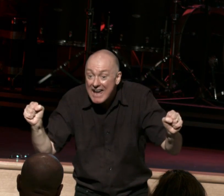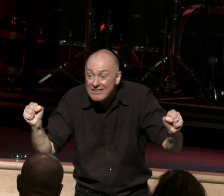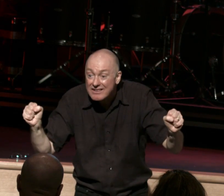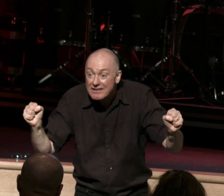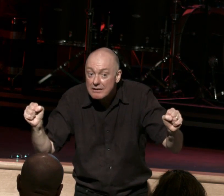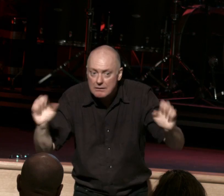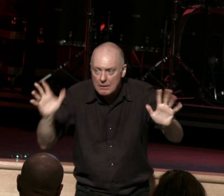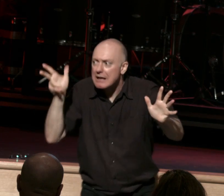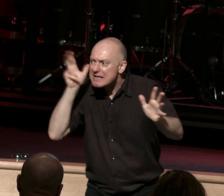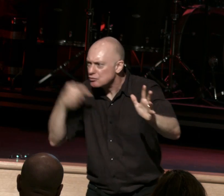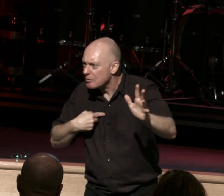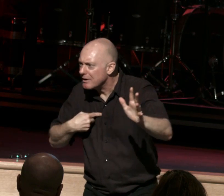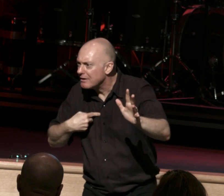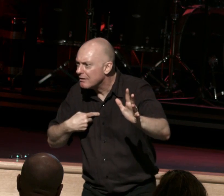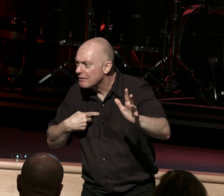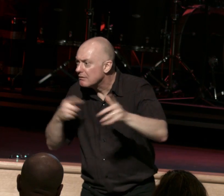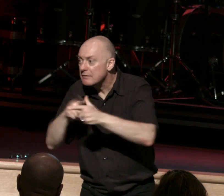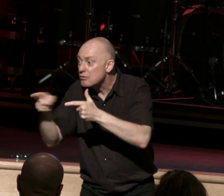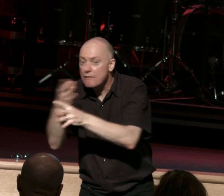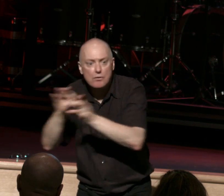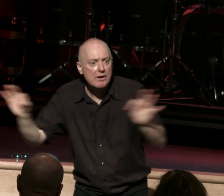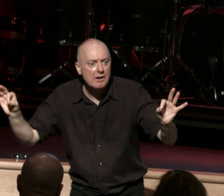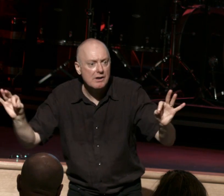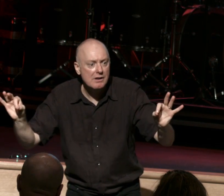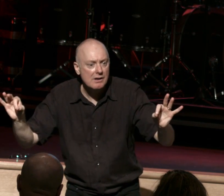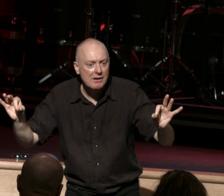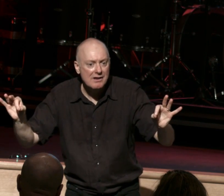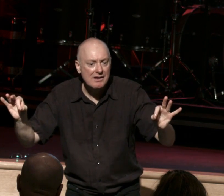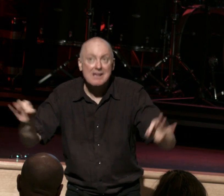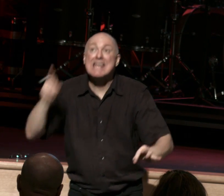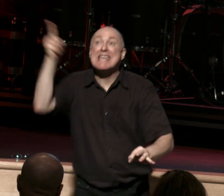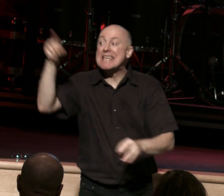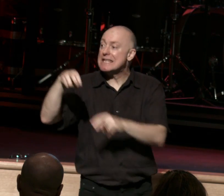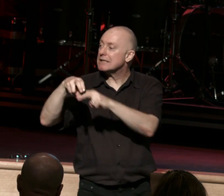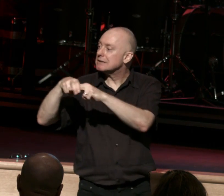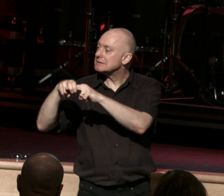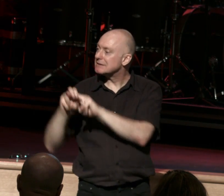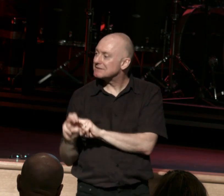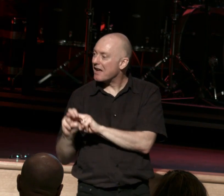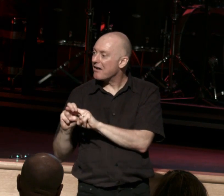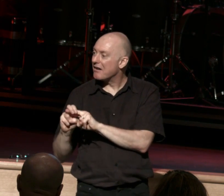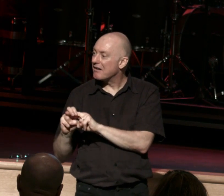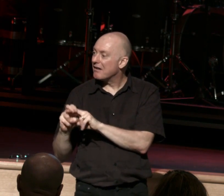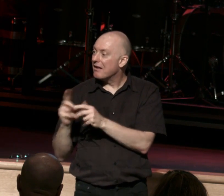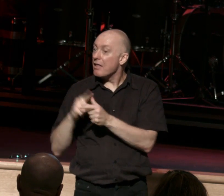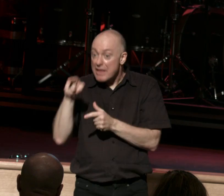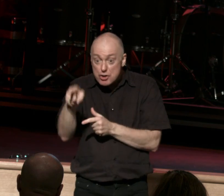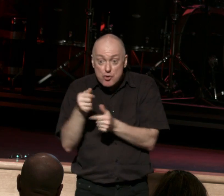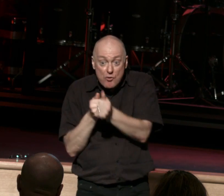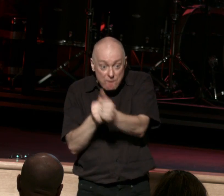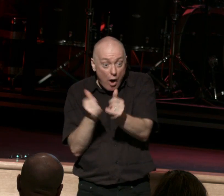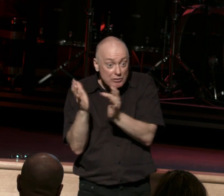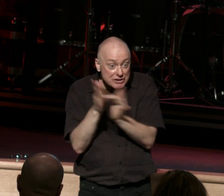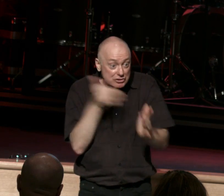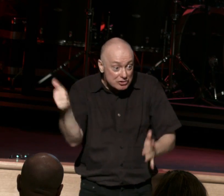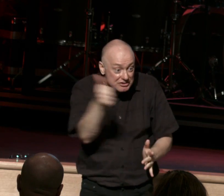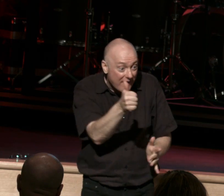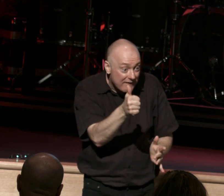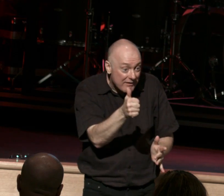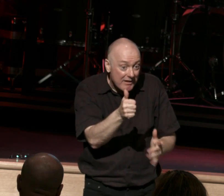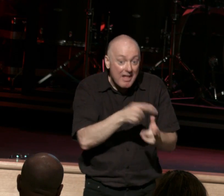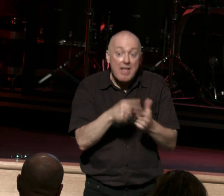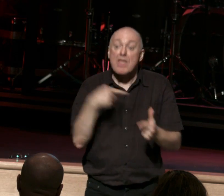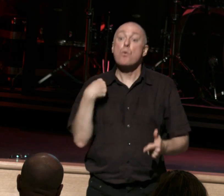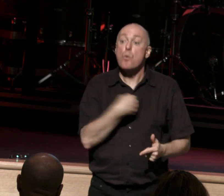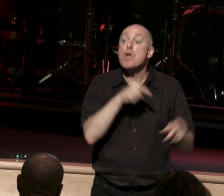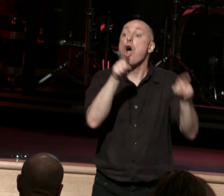saved in Jesus Christ, you got to hear this today, man. God wants to set you free. Because he sits down, you and I, as followers of